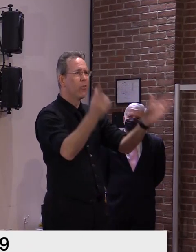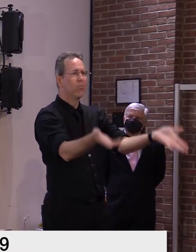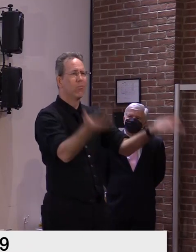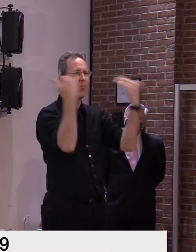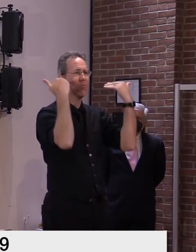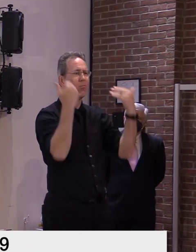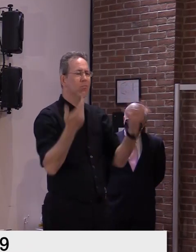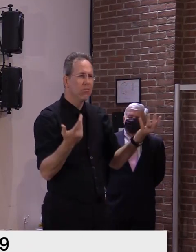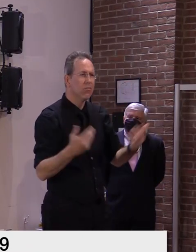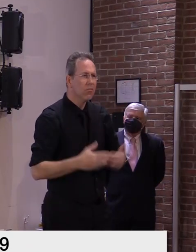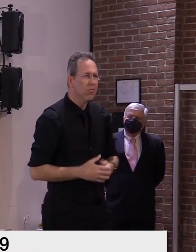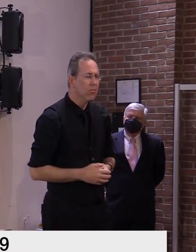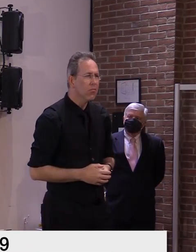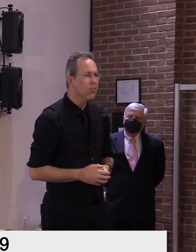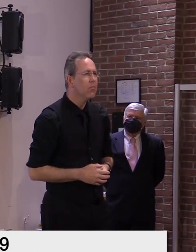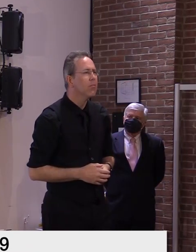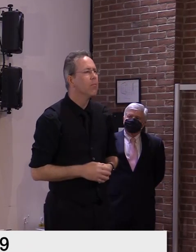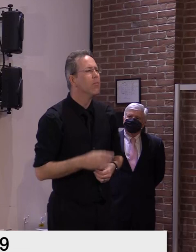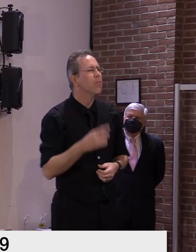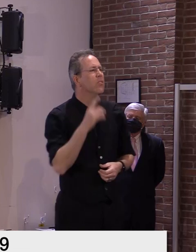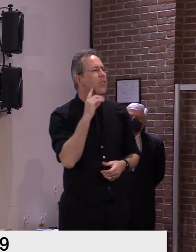but we'll get that data back.